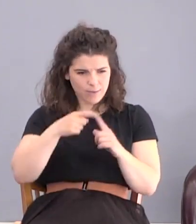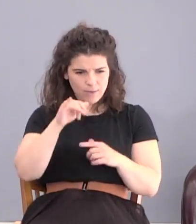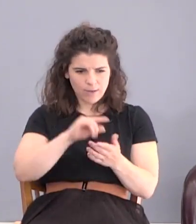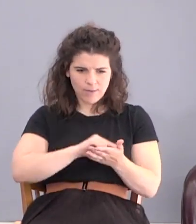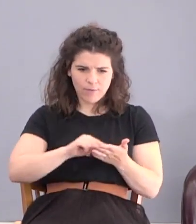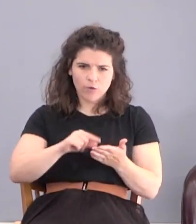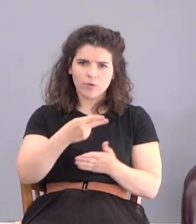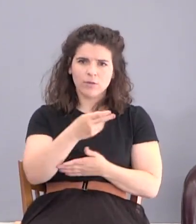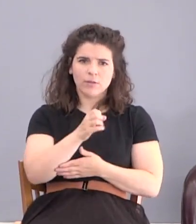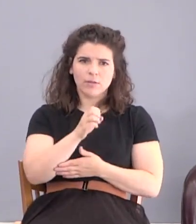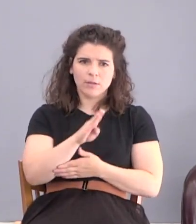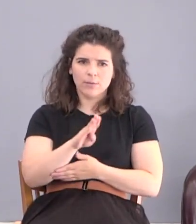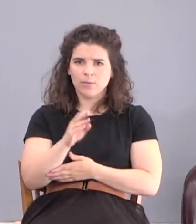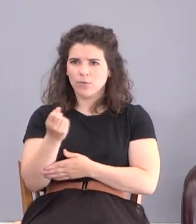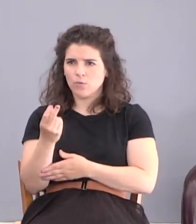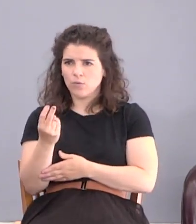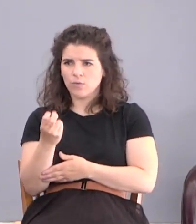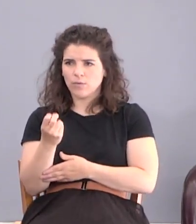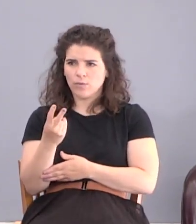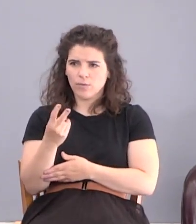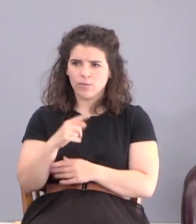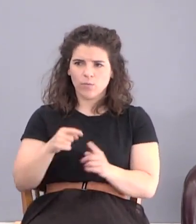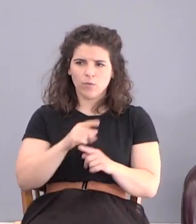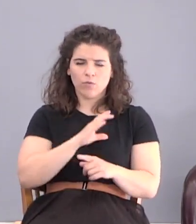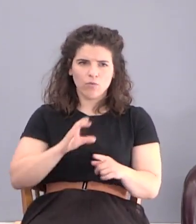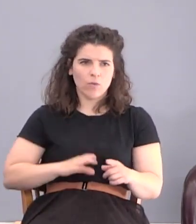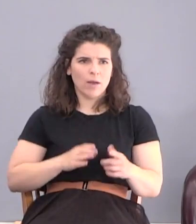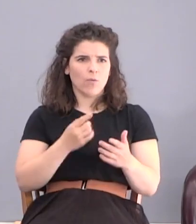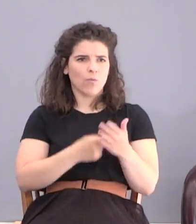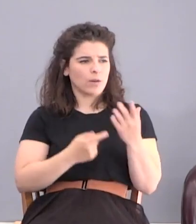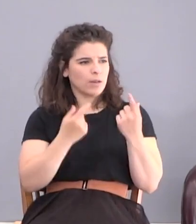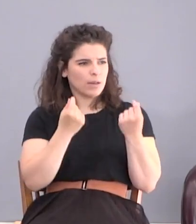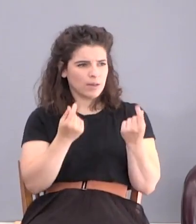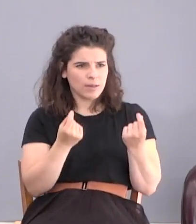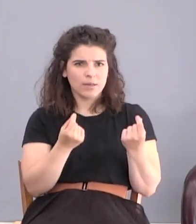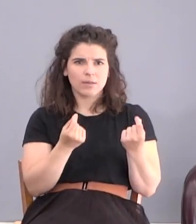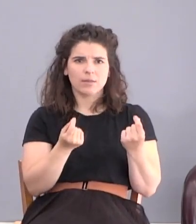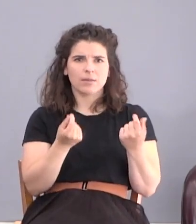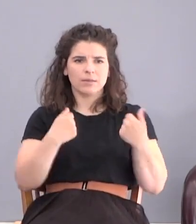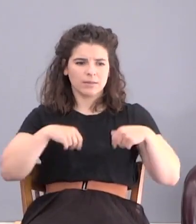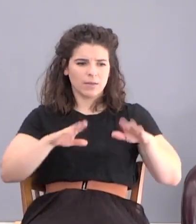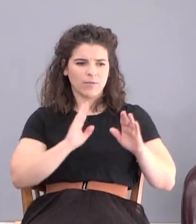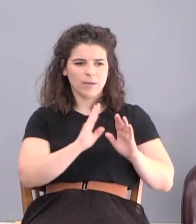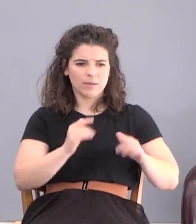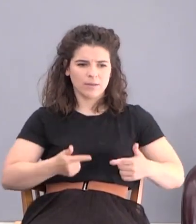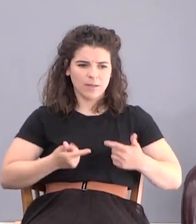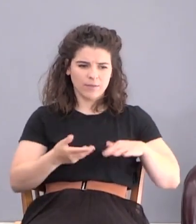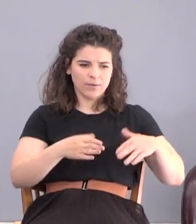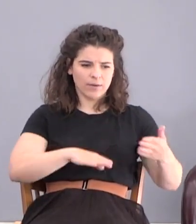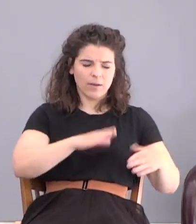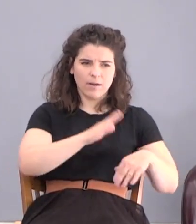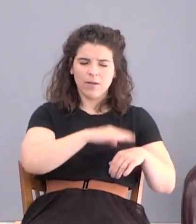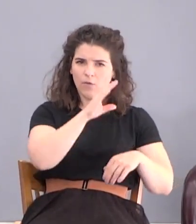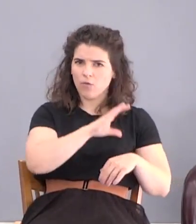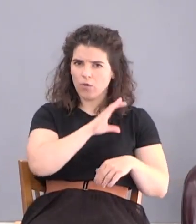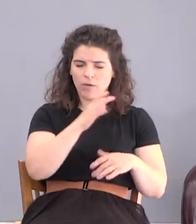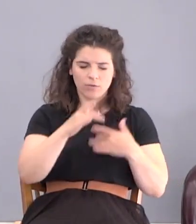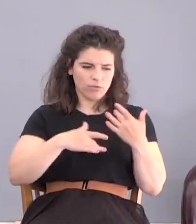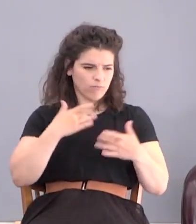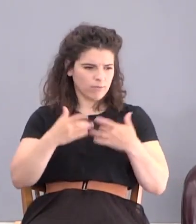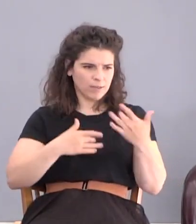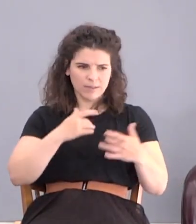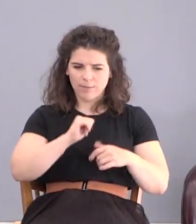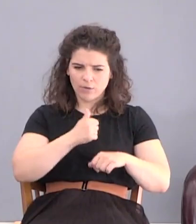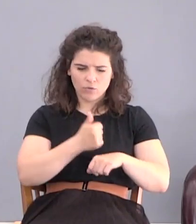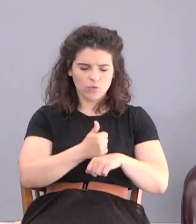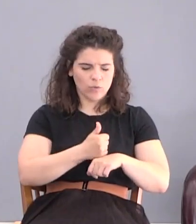says that when Christ, with what he did, when he sacrificed his life and he died on the cross, it talks about the joy that was set before